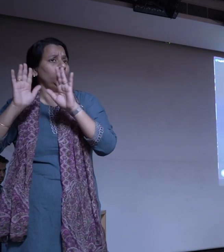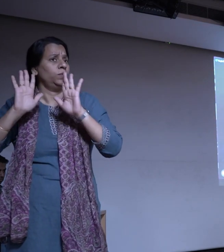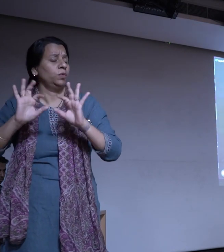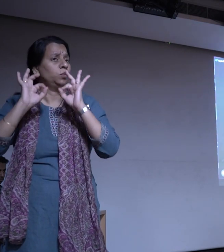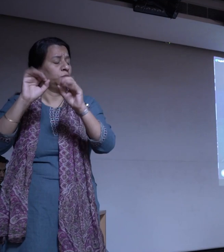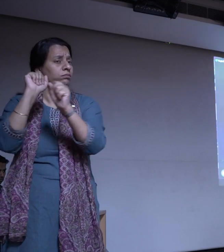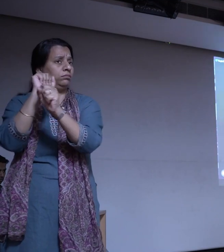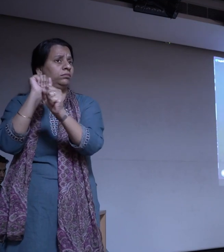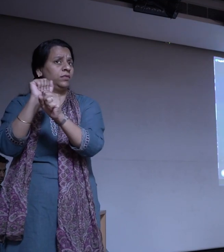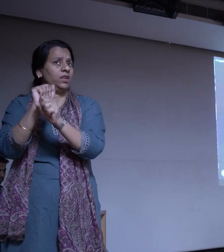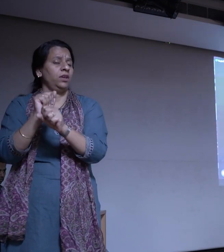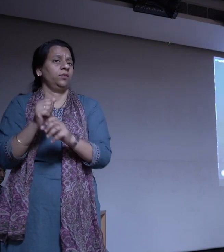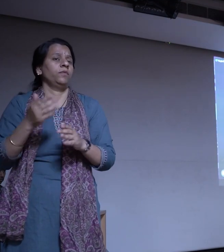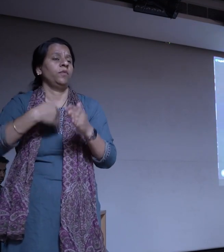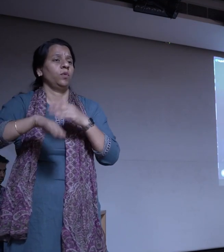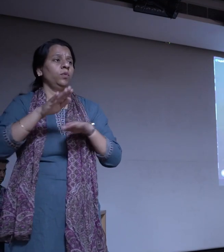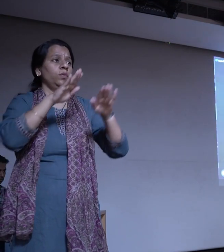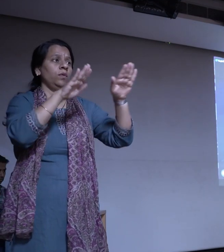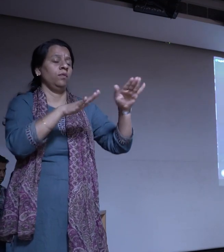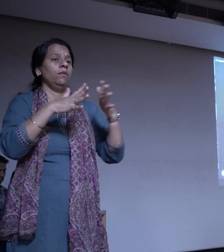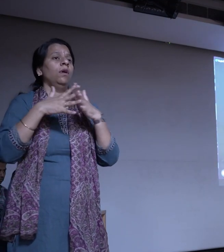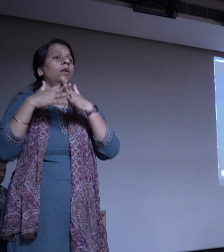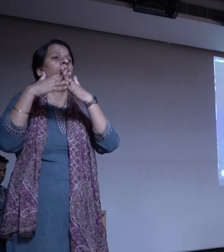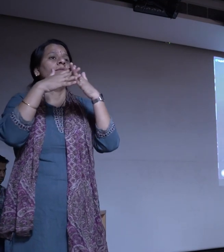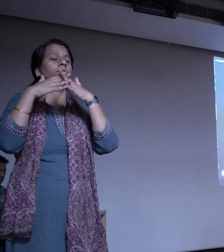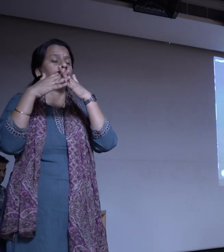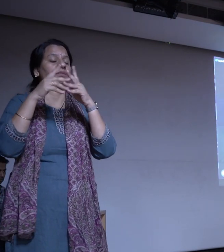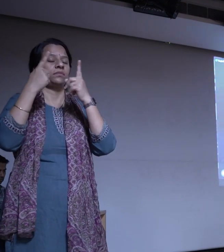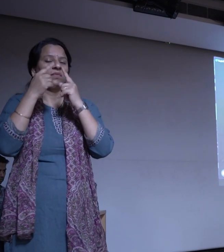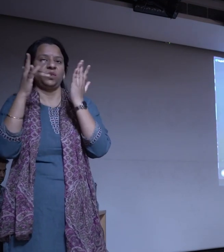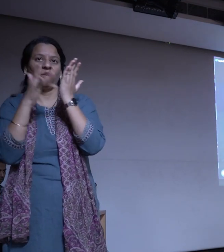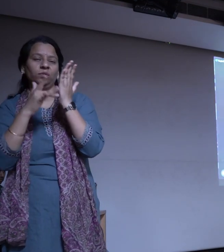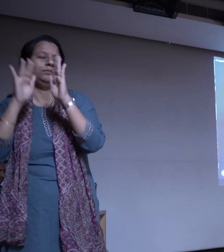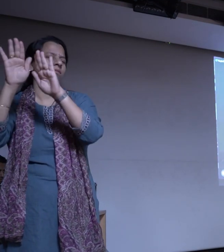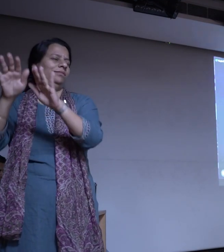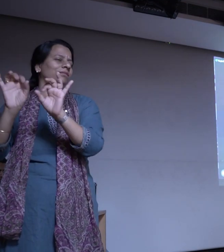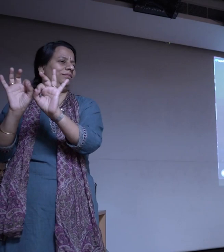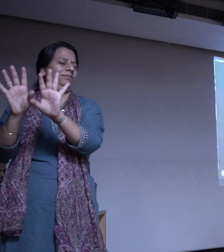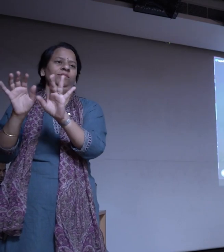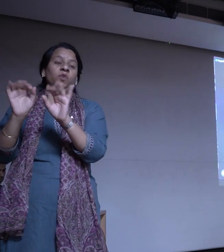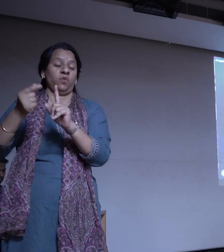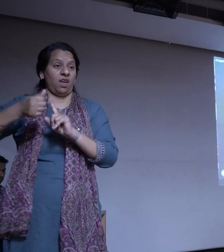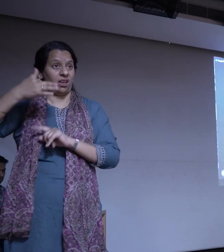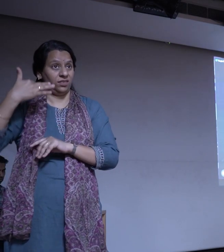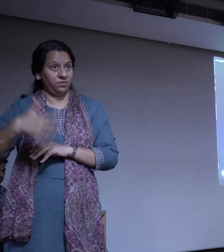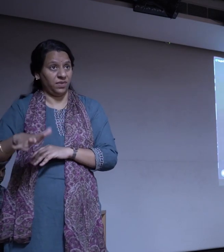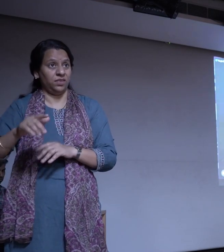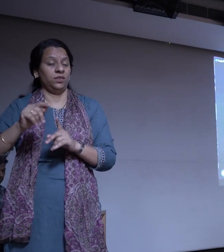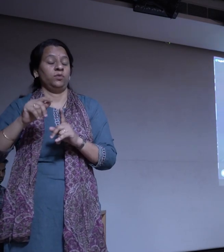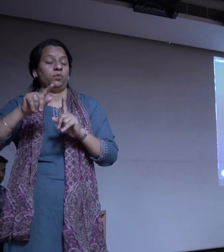intelligence we are no longer dependent on Western vegal test Etc costly